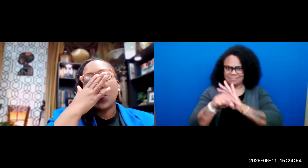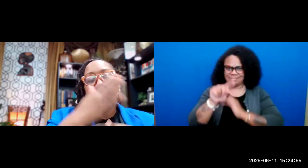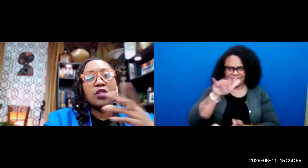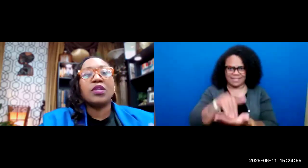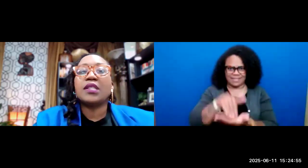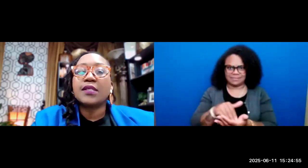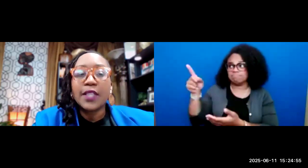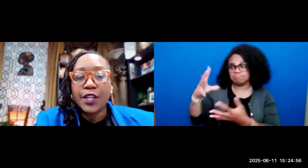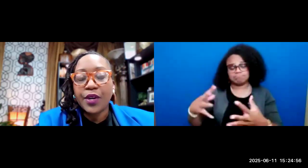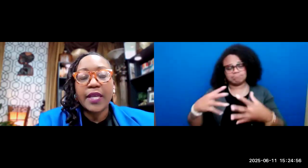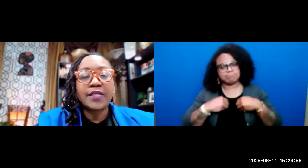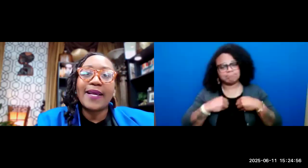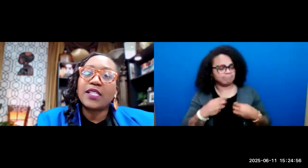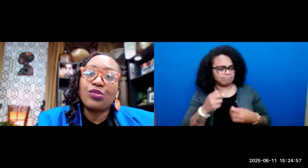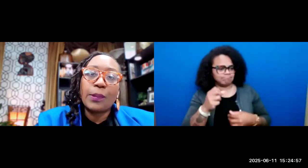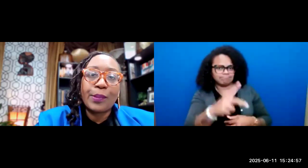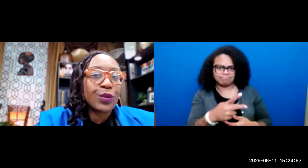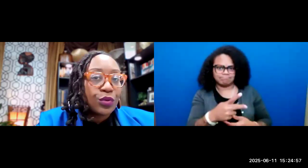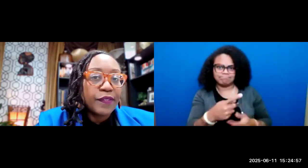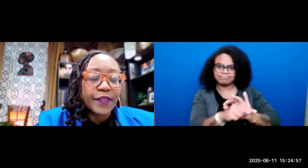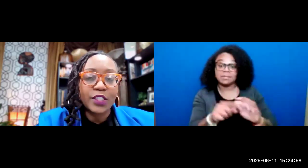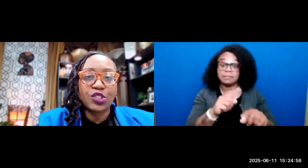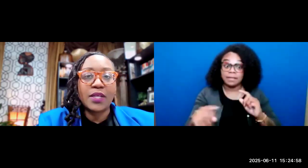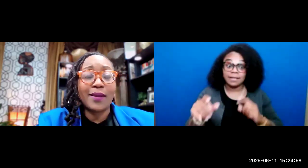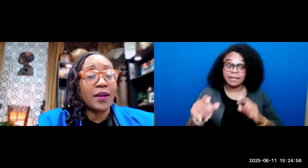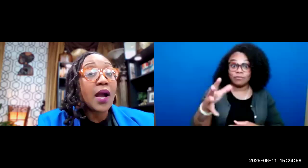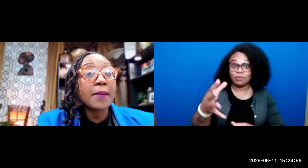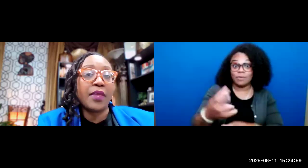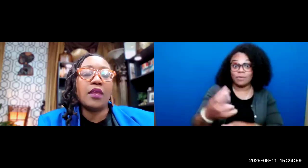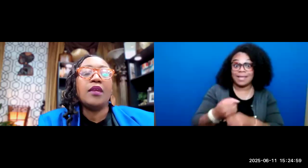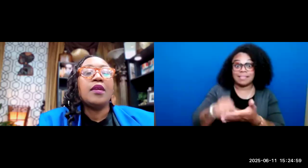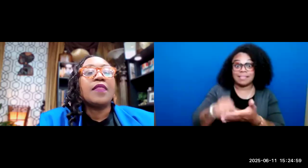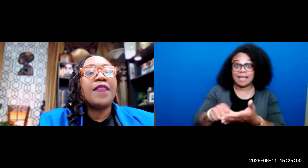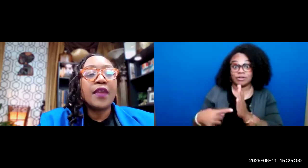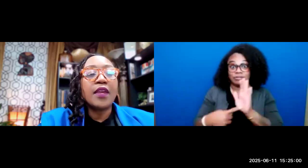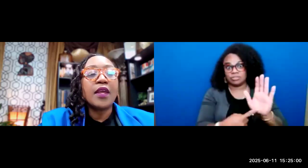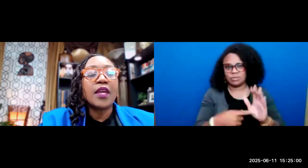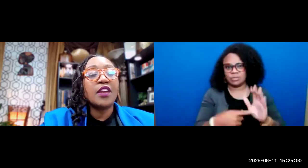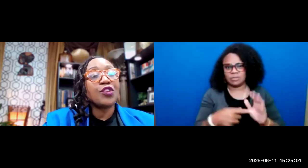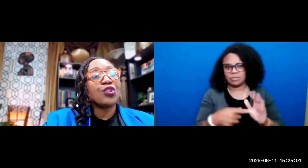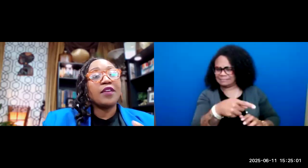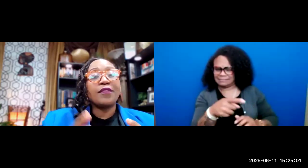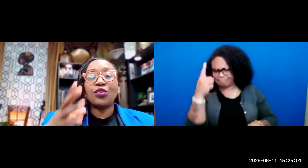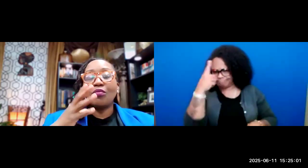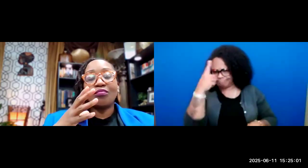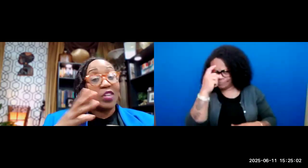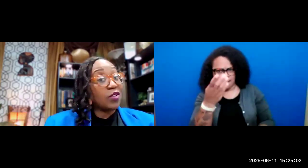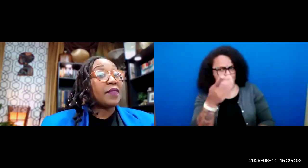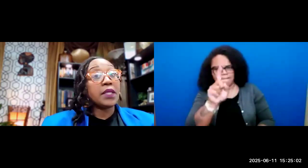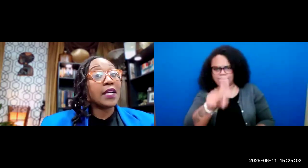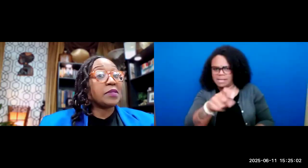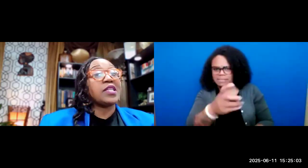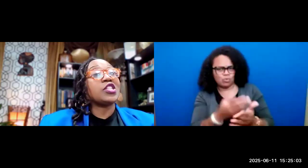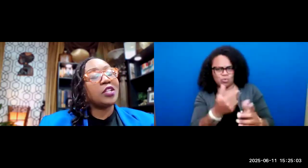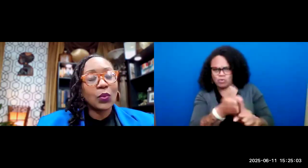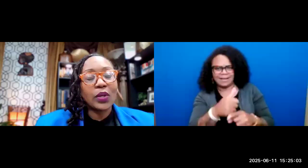for whatever reason you get this letter, it's asking you to prove that you're not a hobby, then if you don't